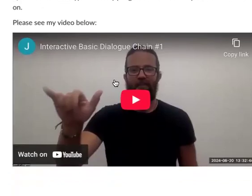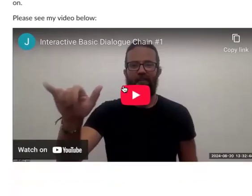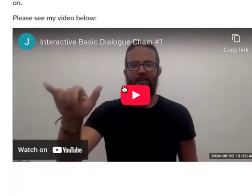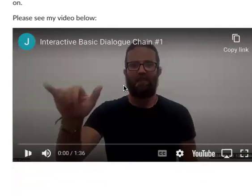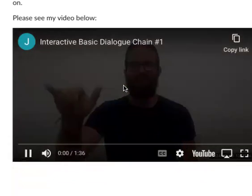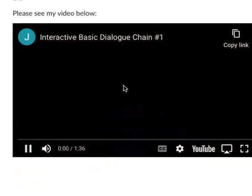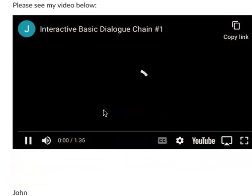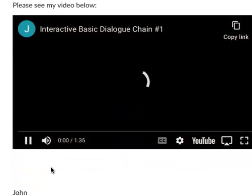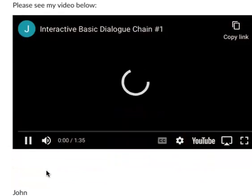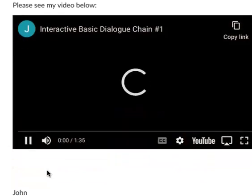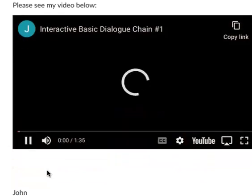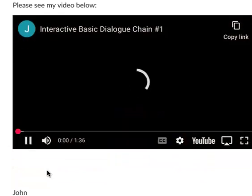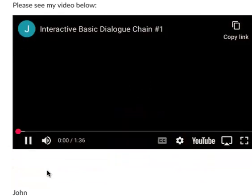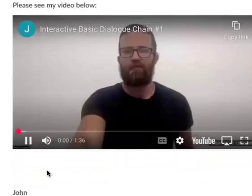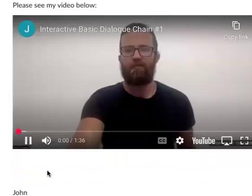along.